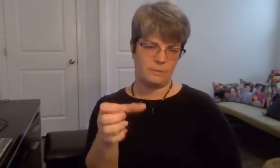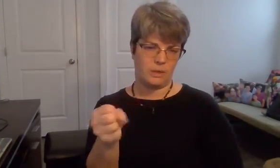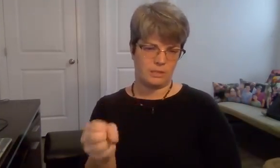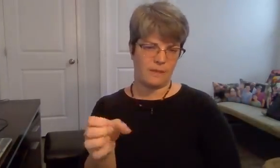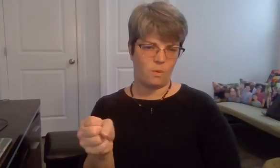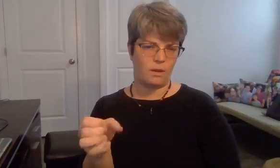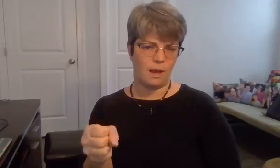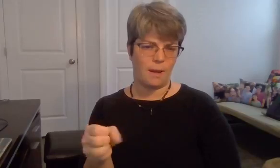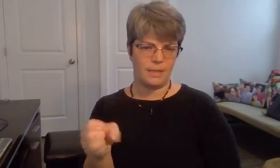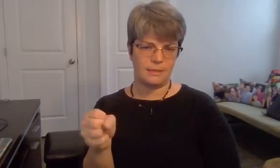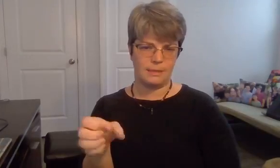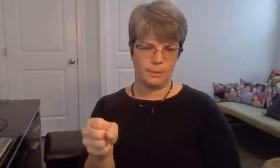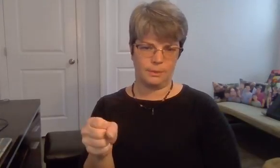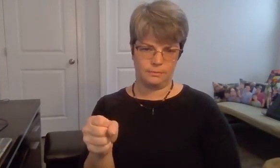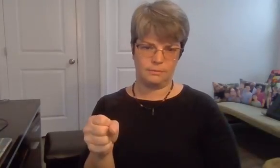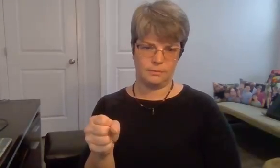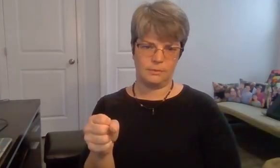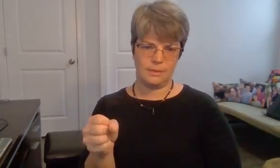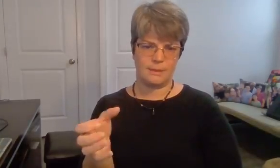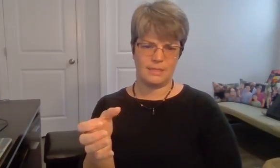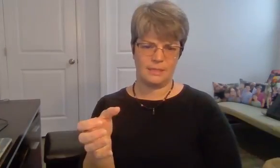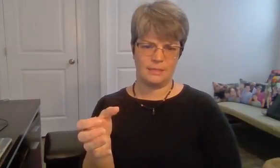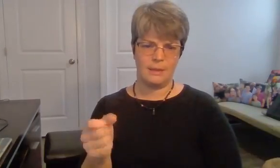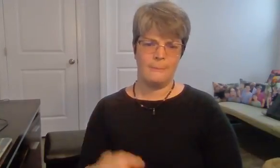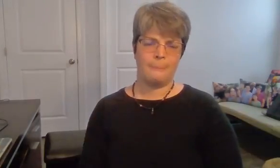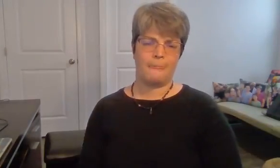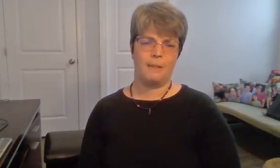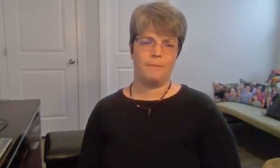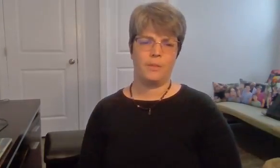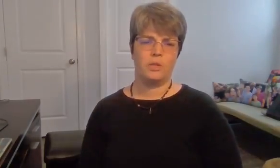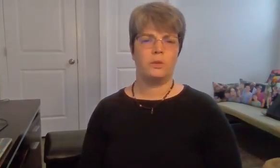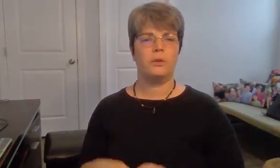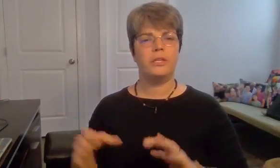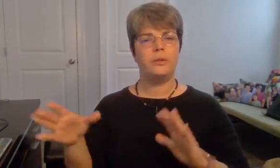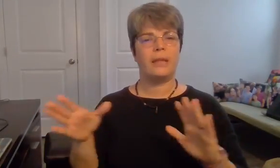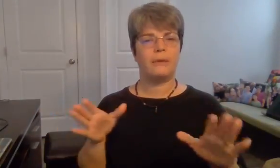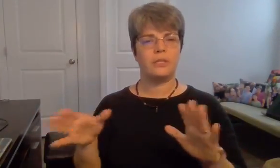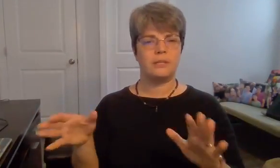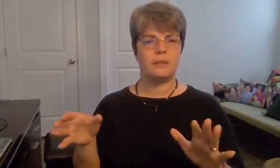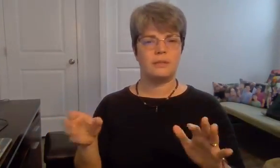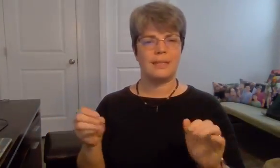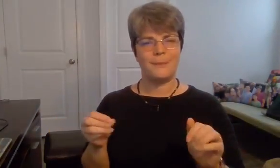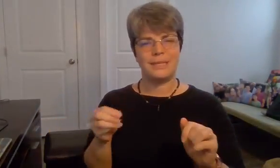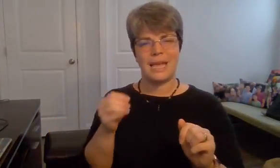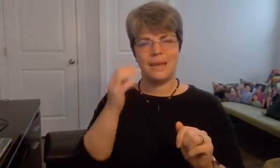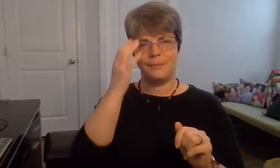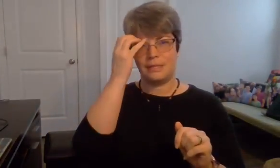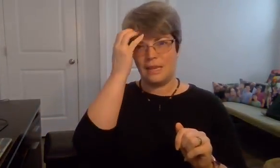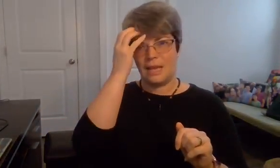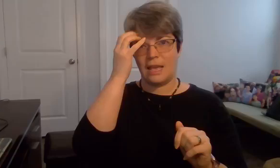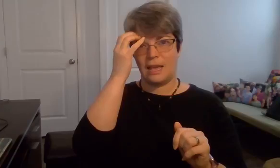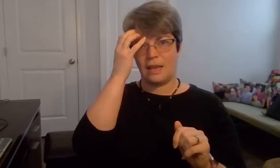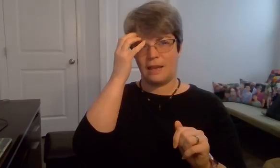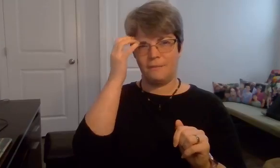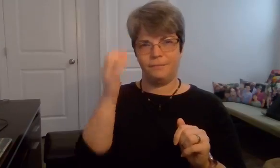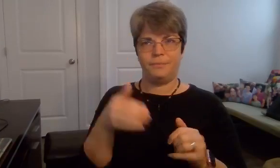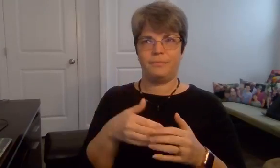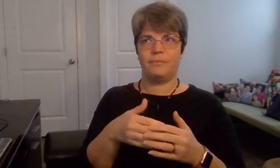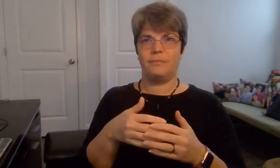because of that one common symbol. Does that make sense? So learning 2 languages sometimes